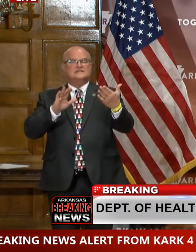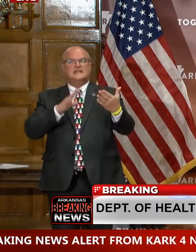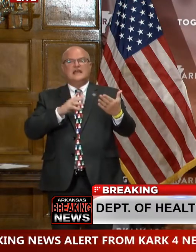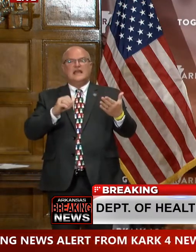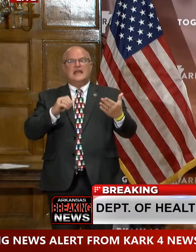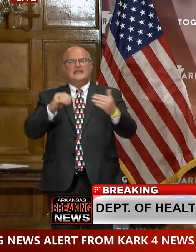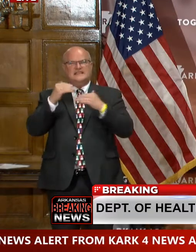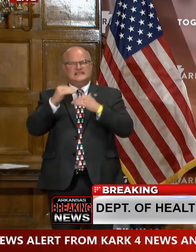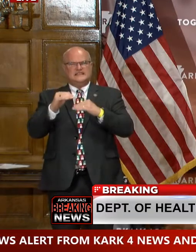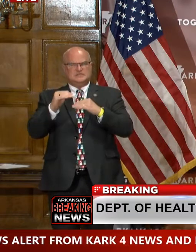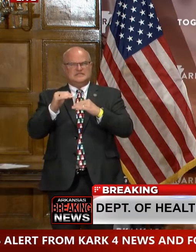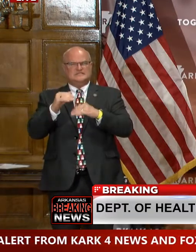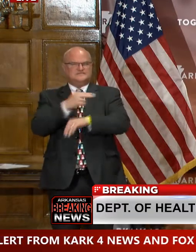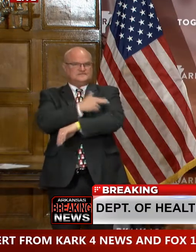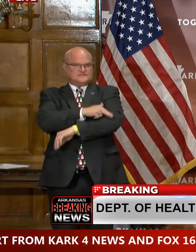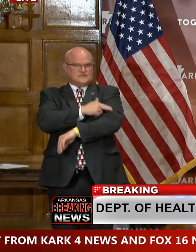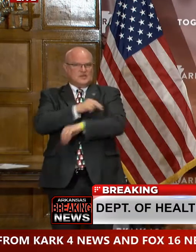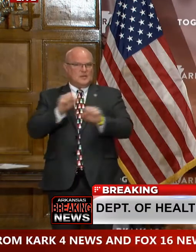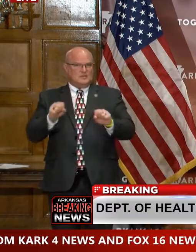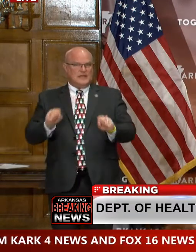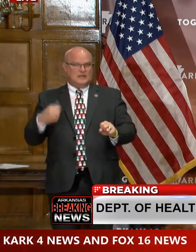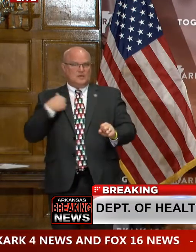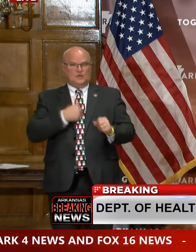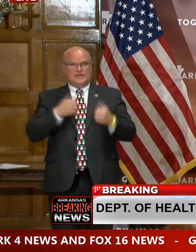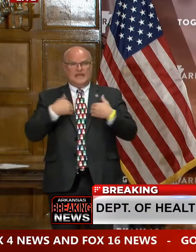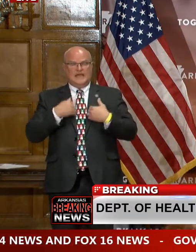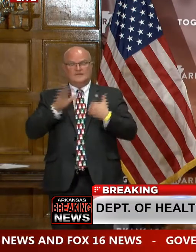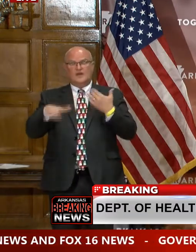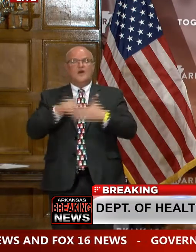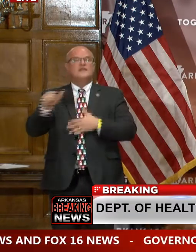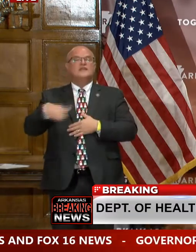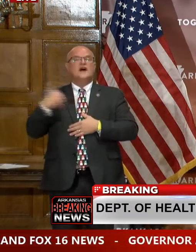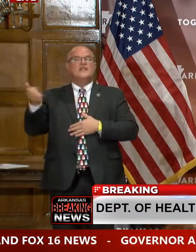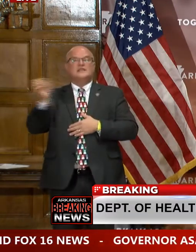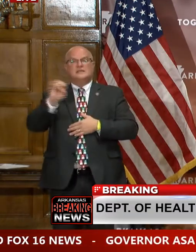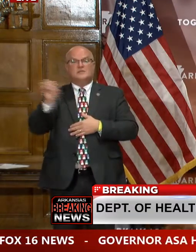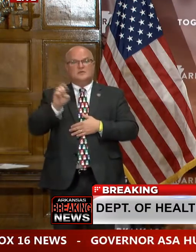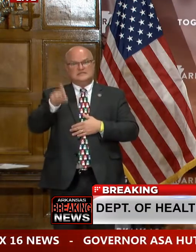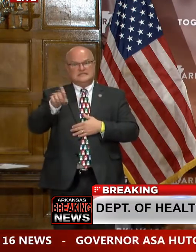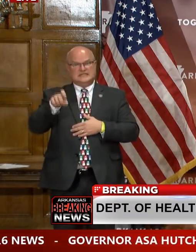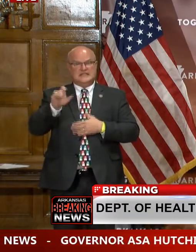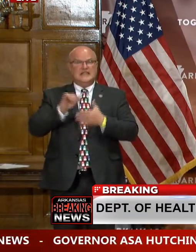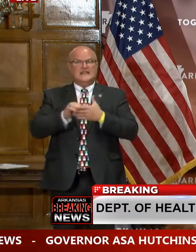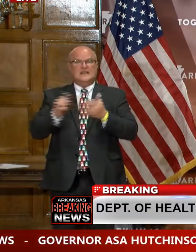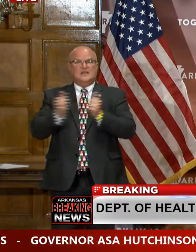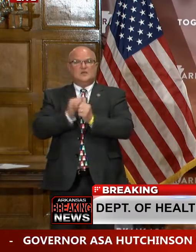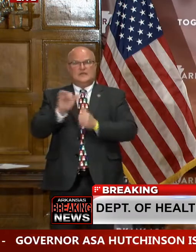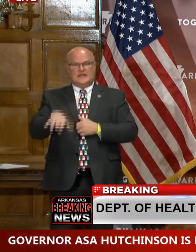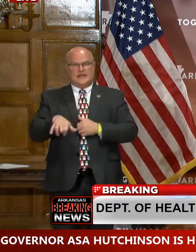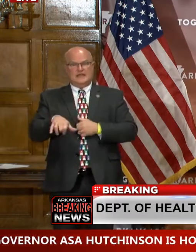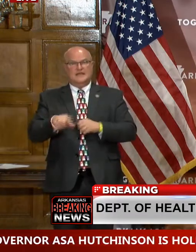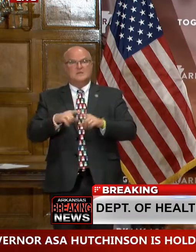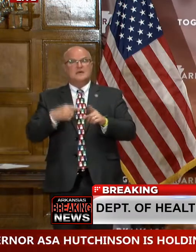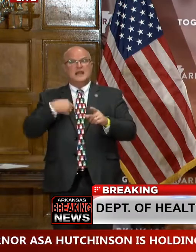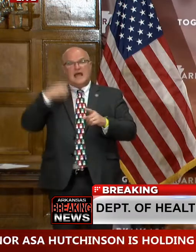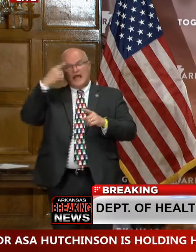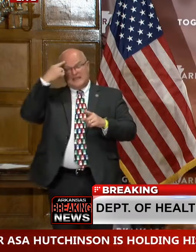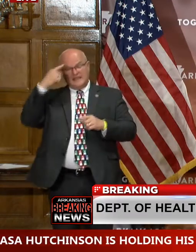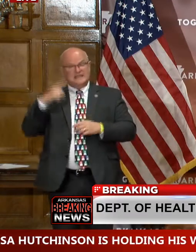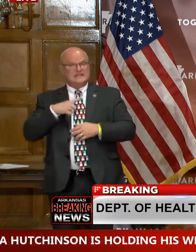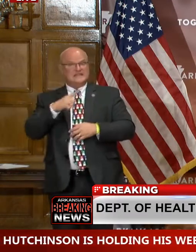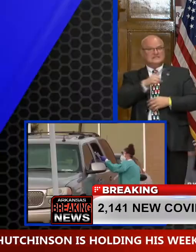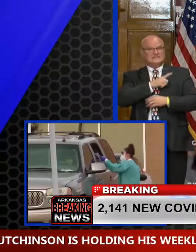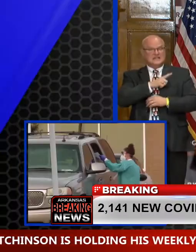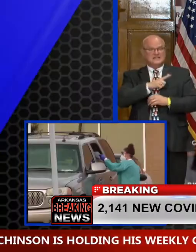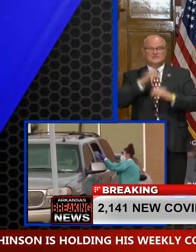the limited hospital capacity we have, and all the other emergency needs that go with that. But I think the legislature